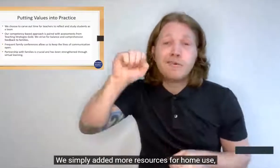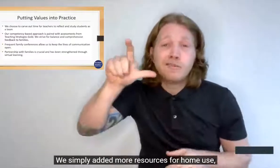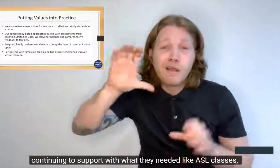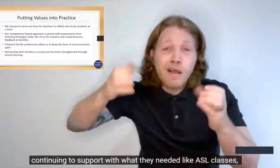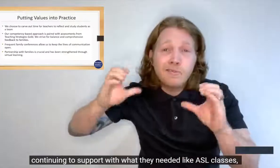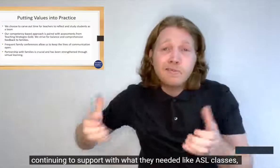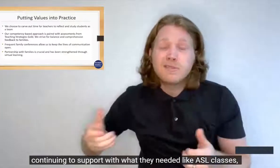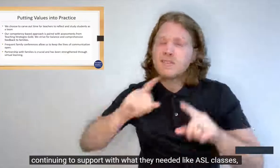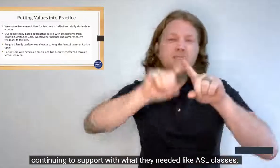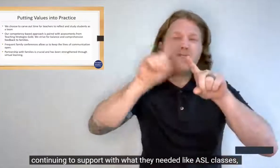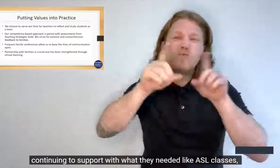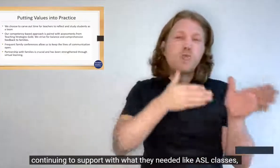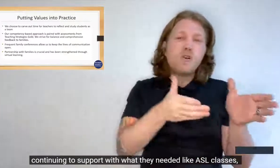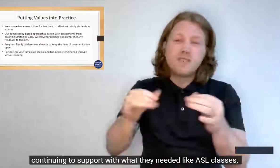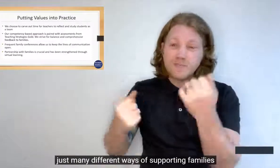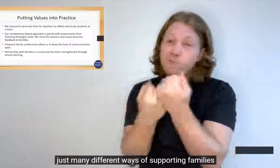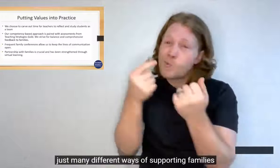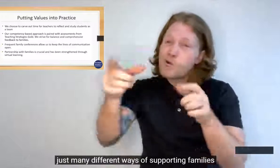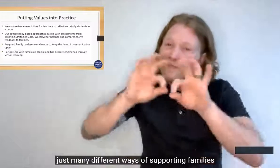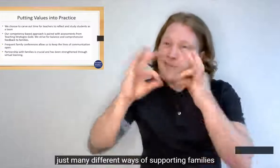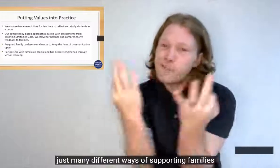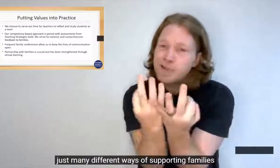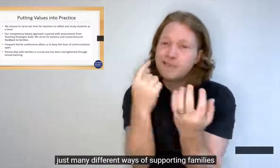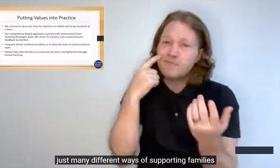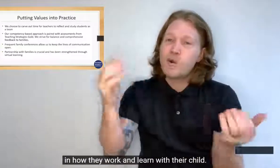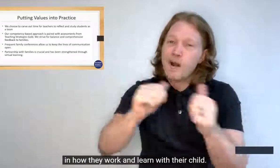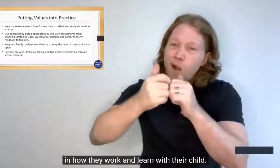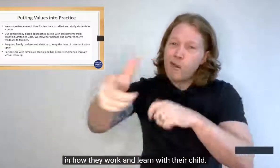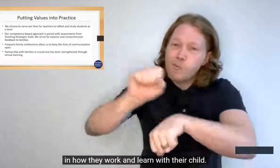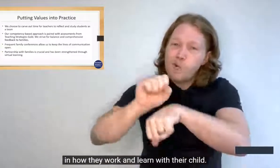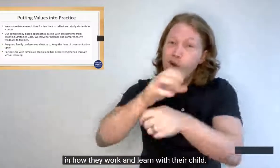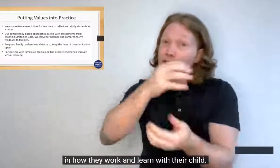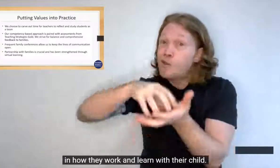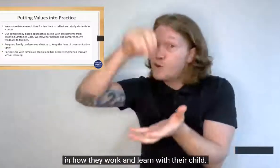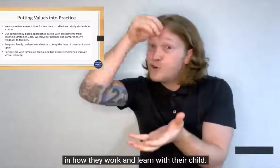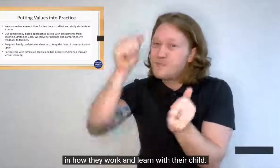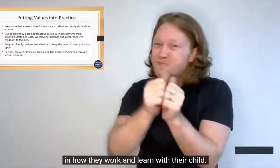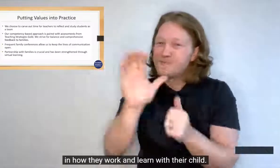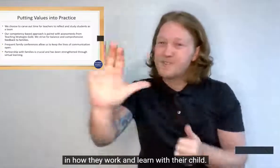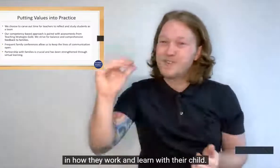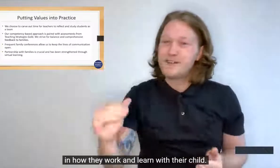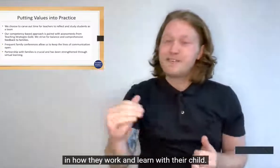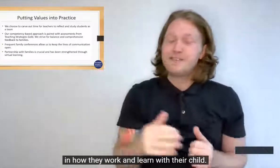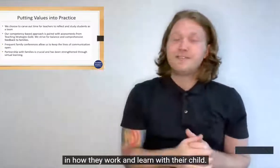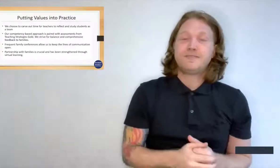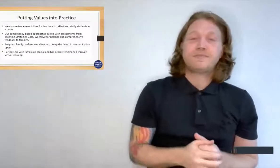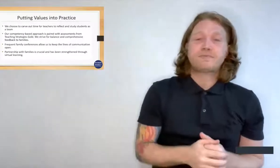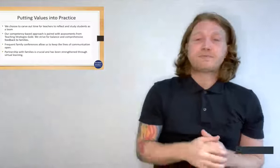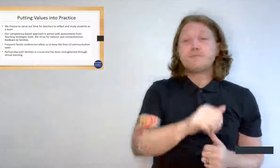home, provide ASL classes, and support our families in a lot of different ways for how they both learned